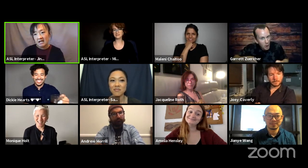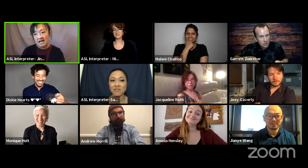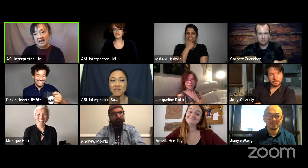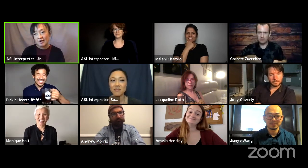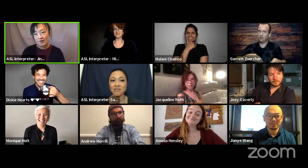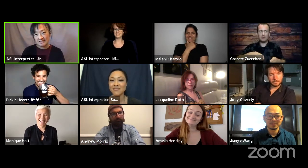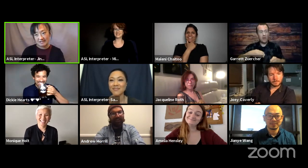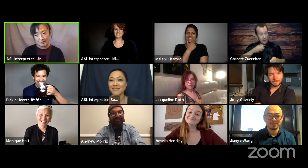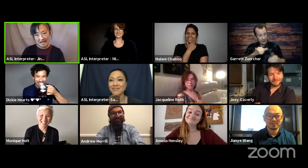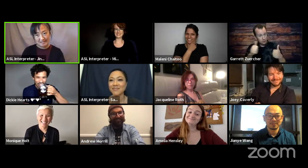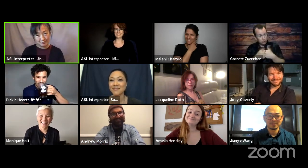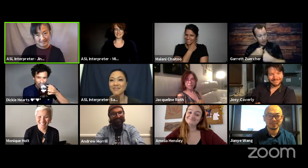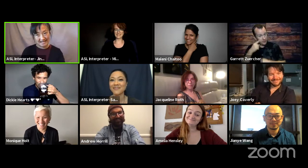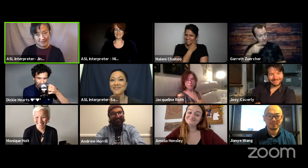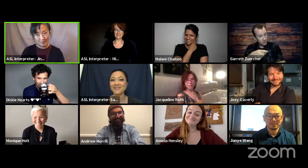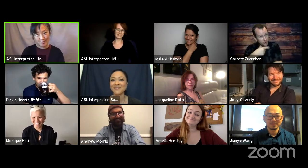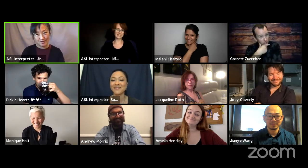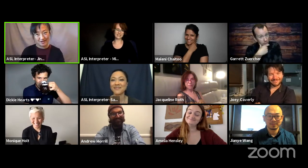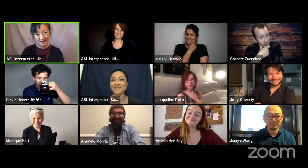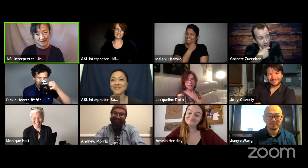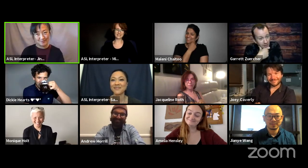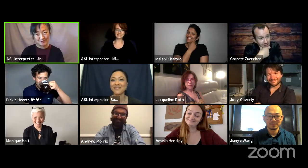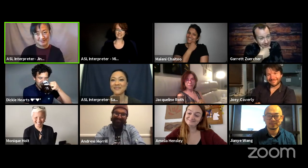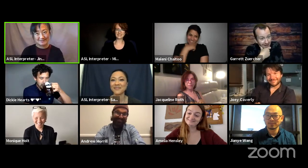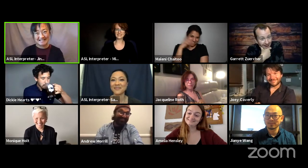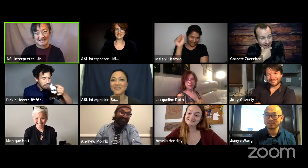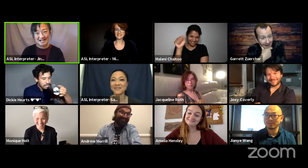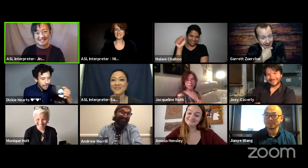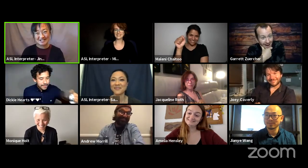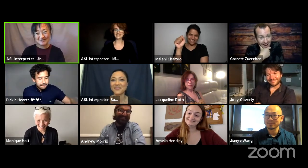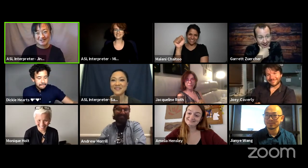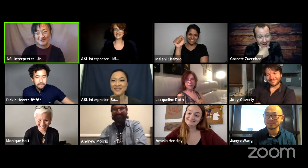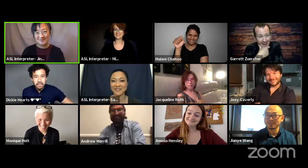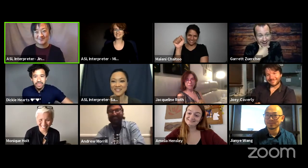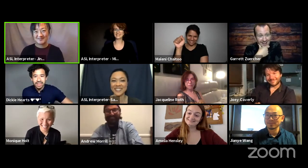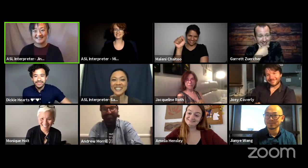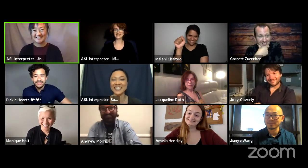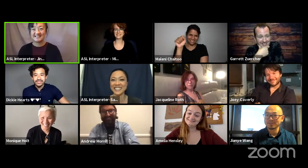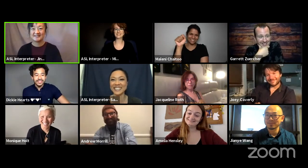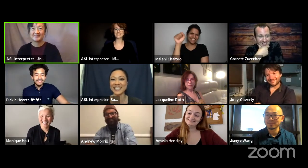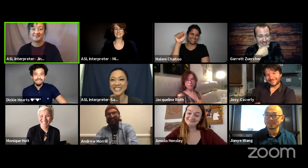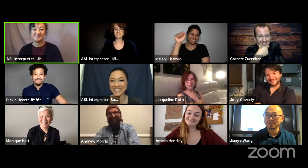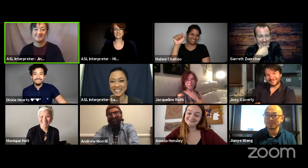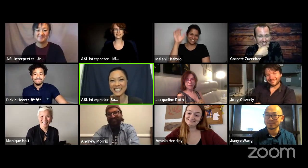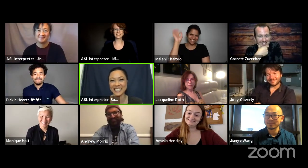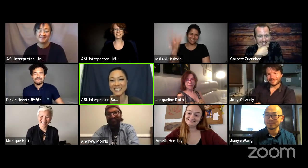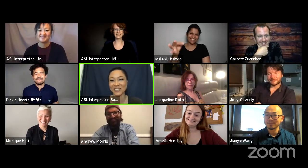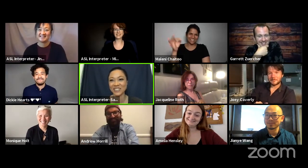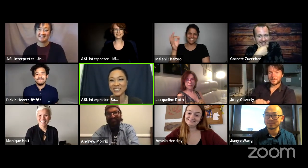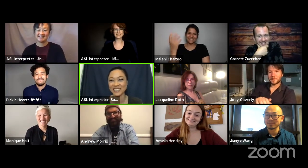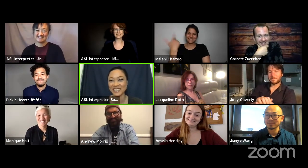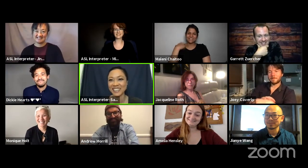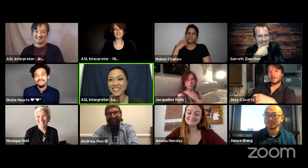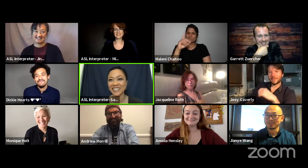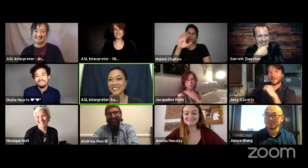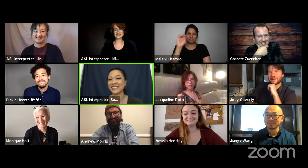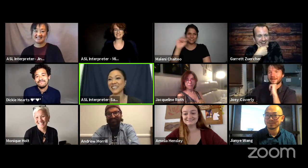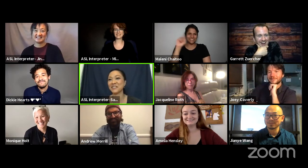And I noticed you had to play the role of a hearing person. Was that challenging for you? Yes, it was.